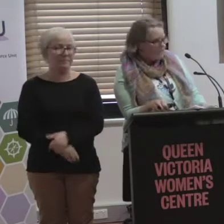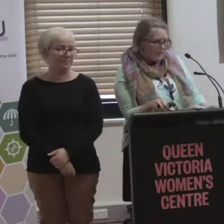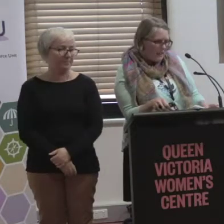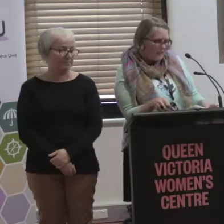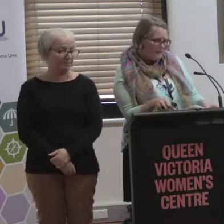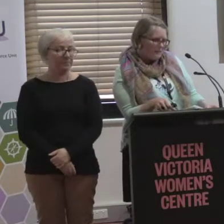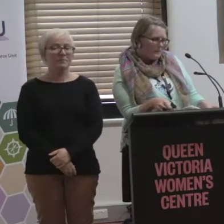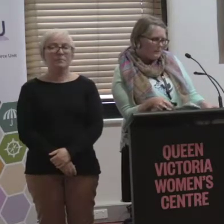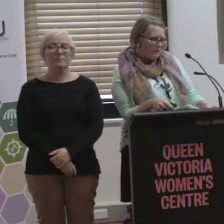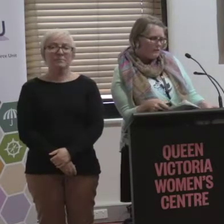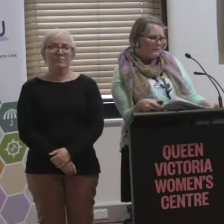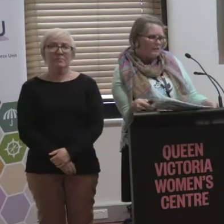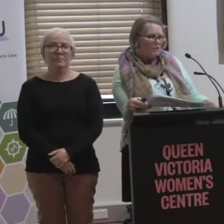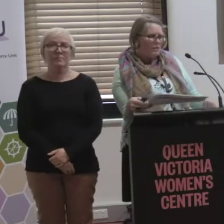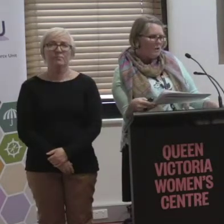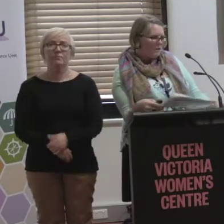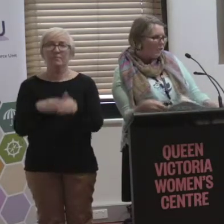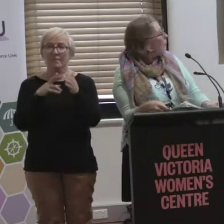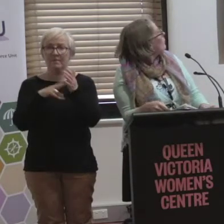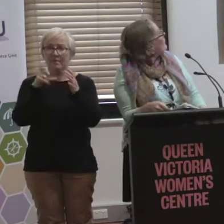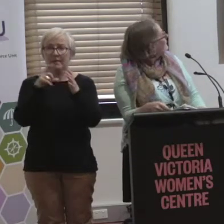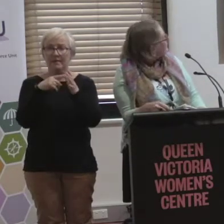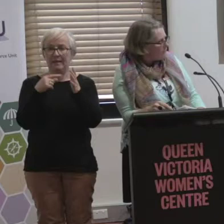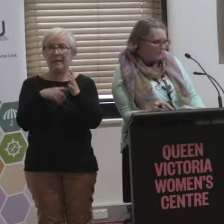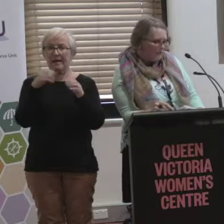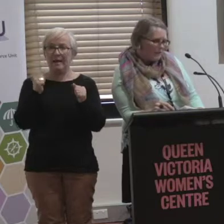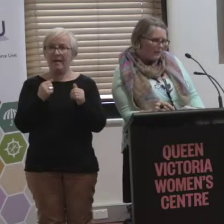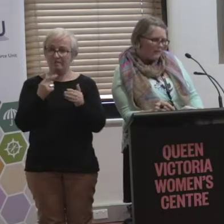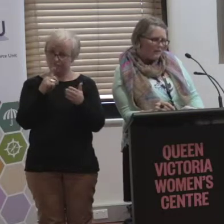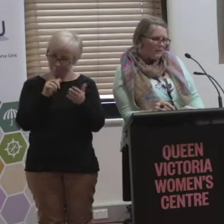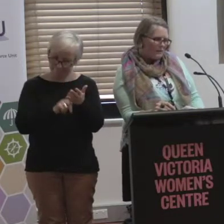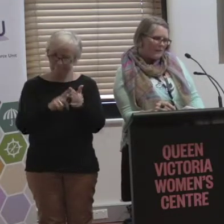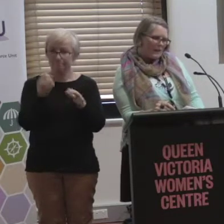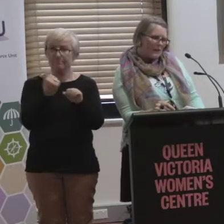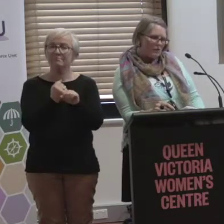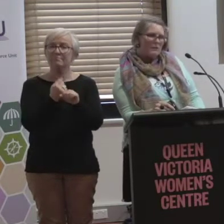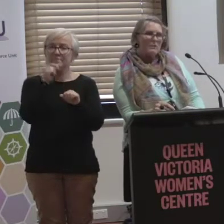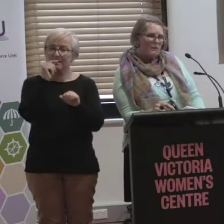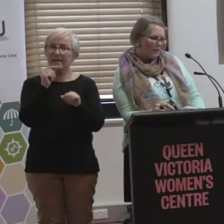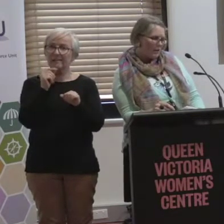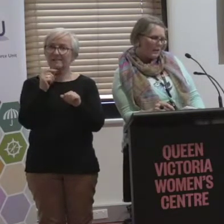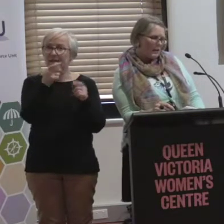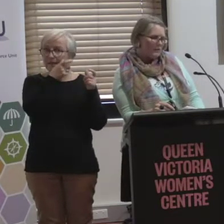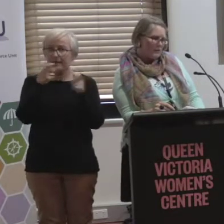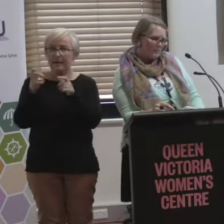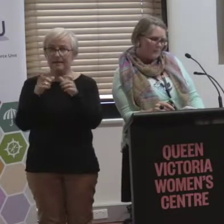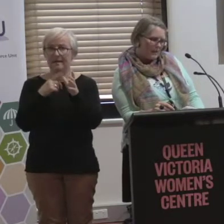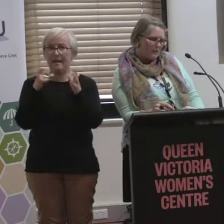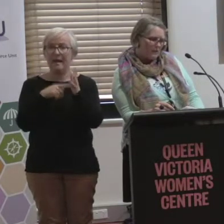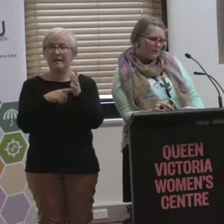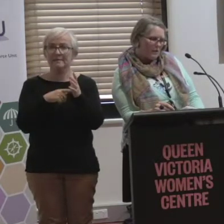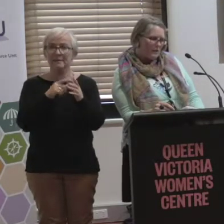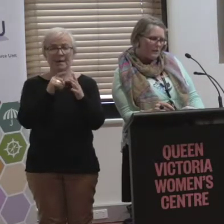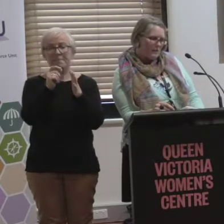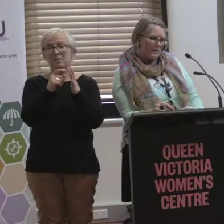Now, VCAT have the disability jurisdiction for all these legislative acts. So for Guardianship and Administration Act, for the